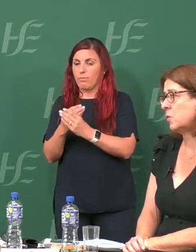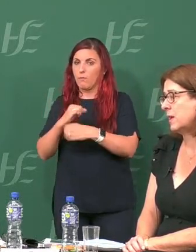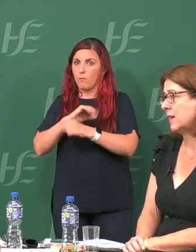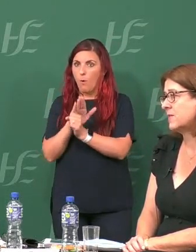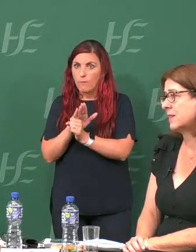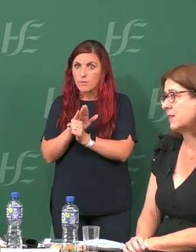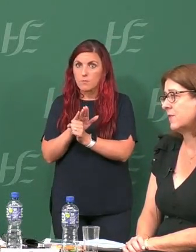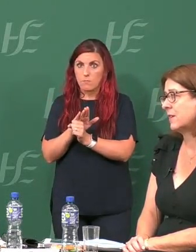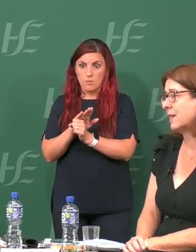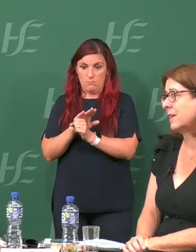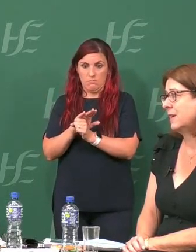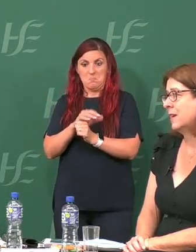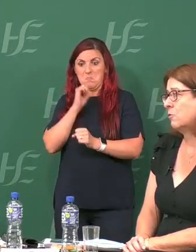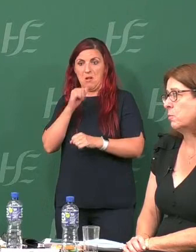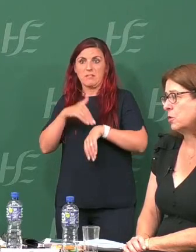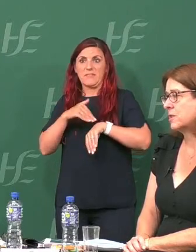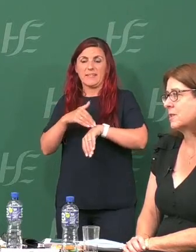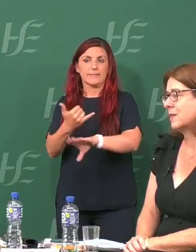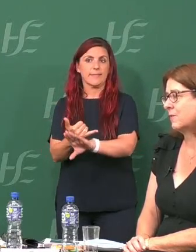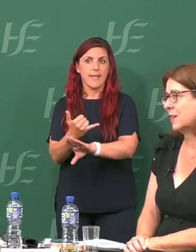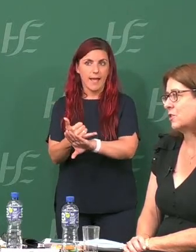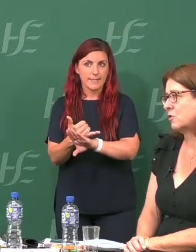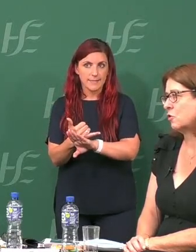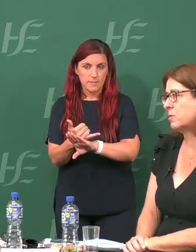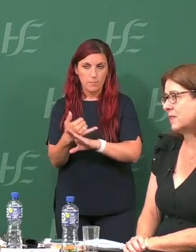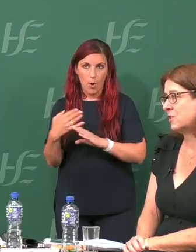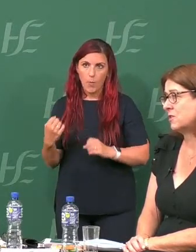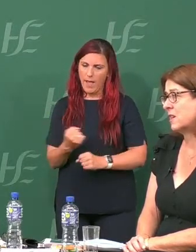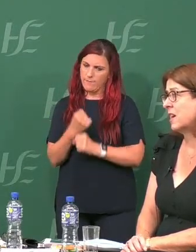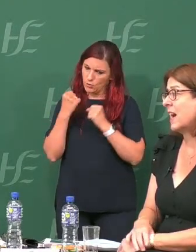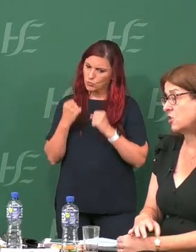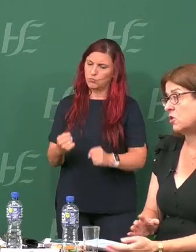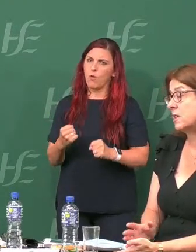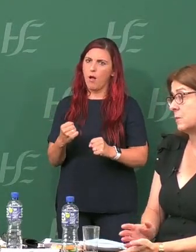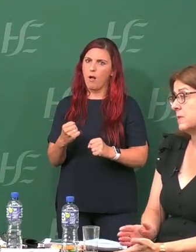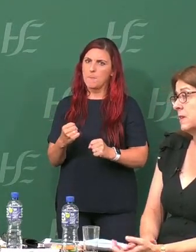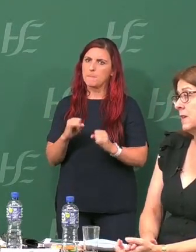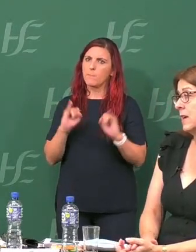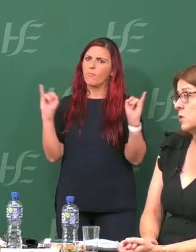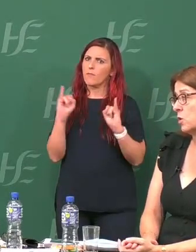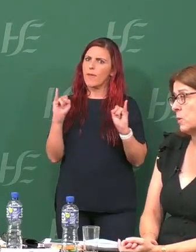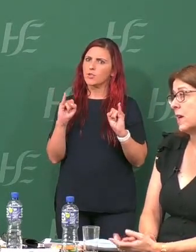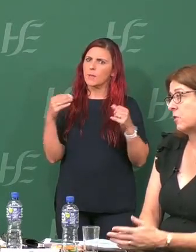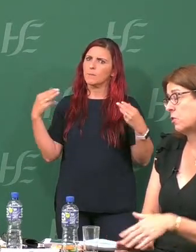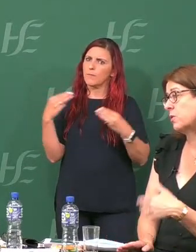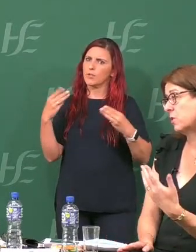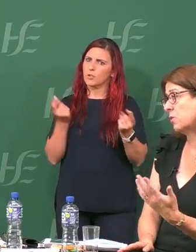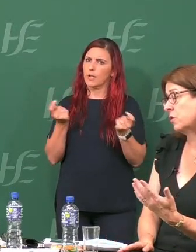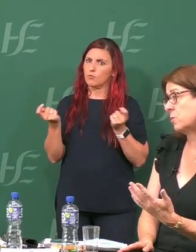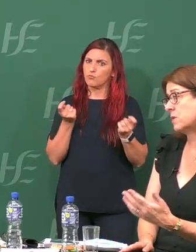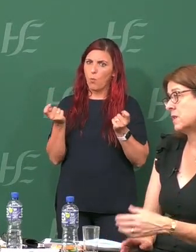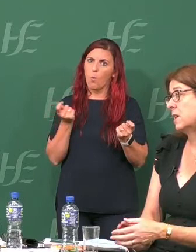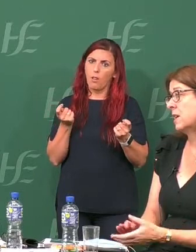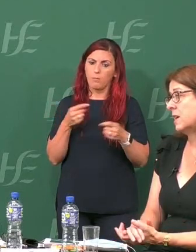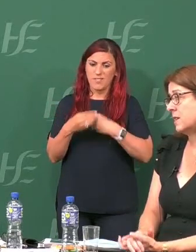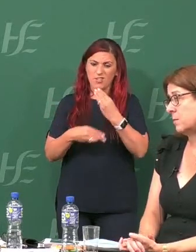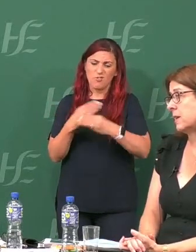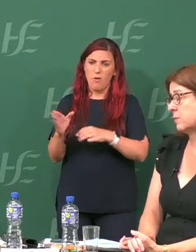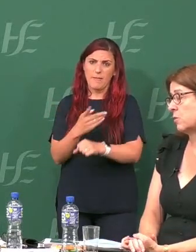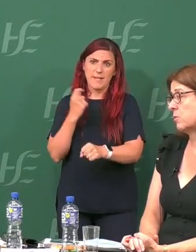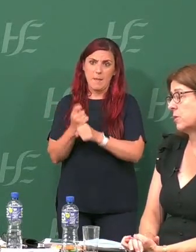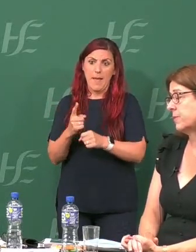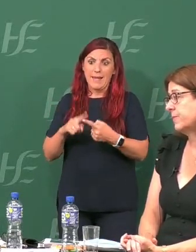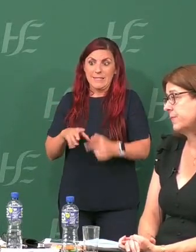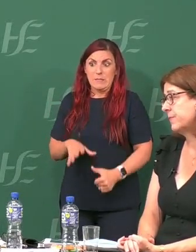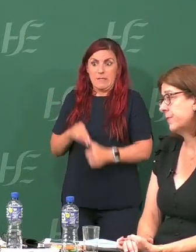that, we have significantly robust infection control procedures at all times. And where we have a growth in COVID numbers, it